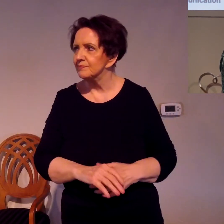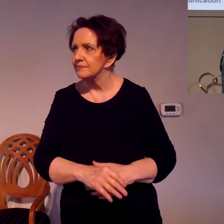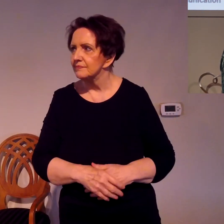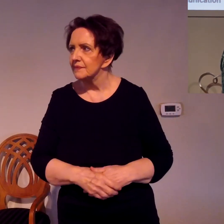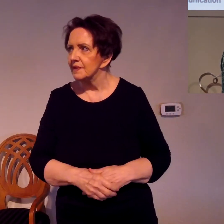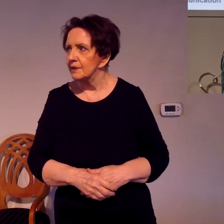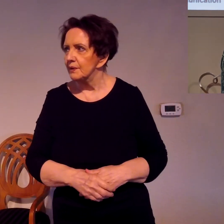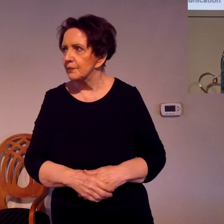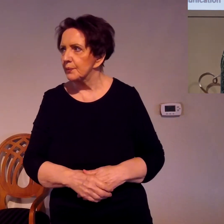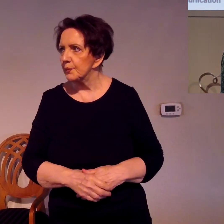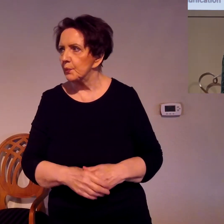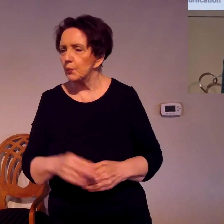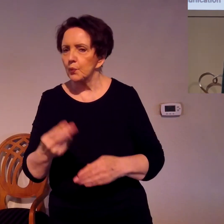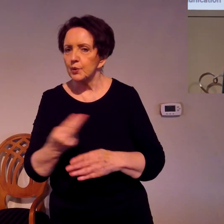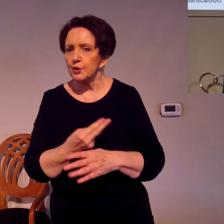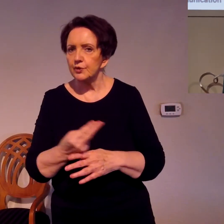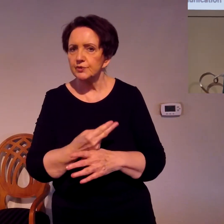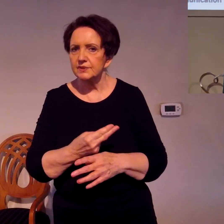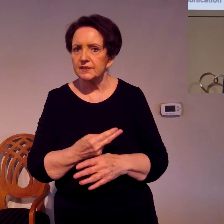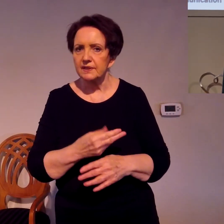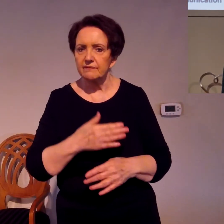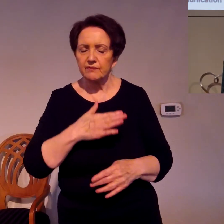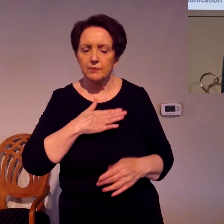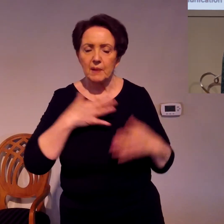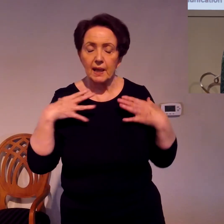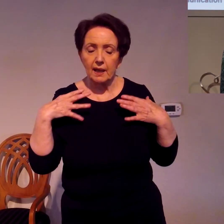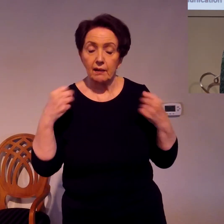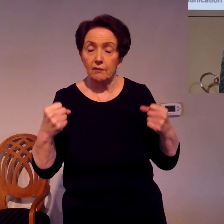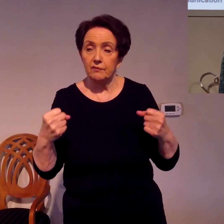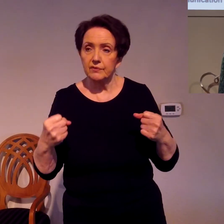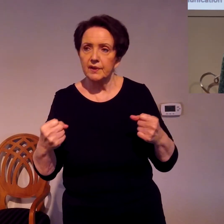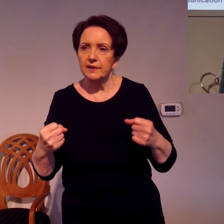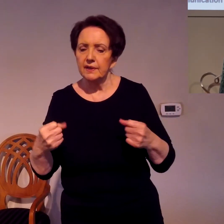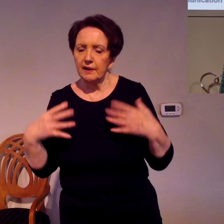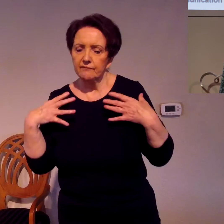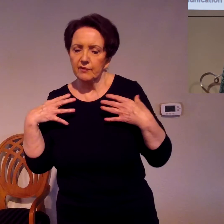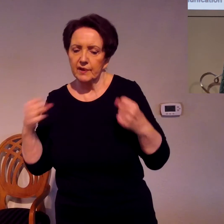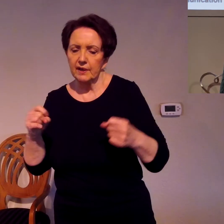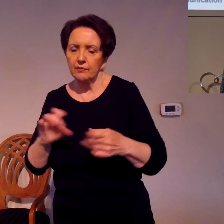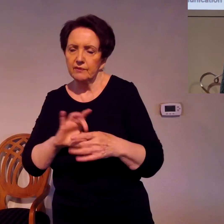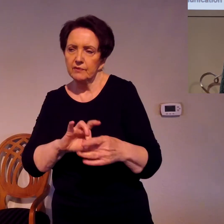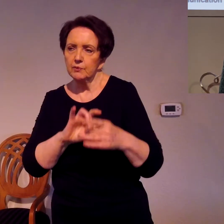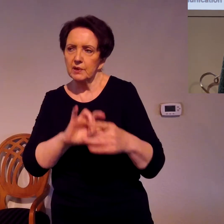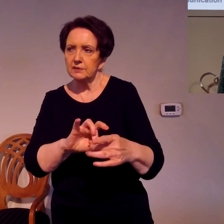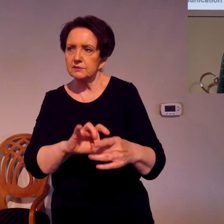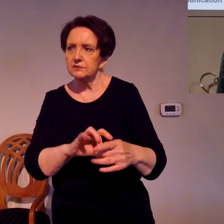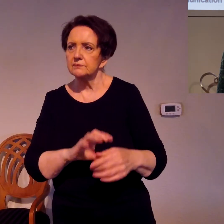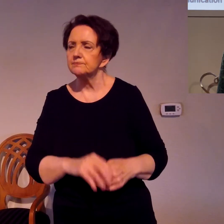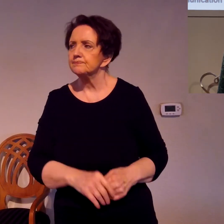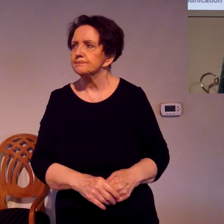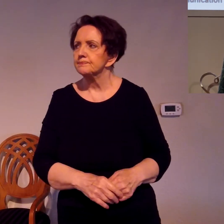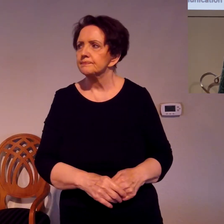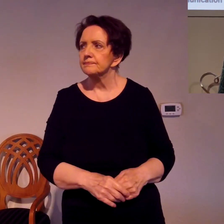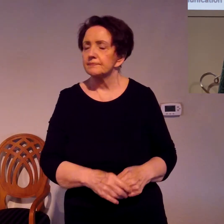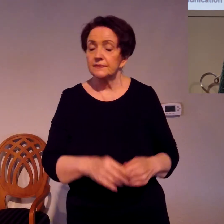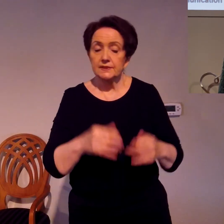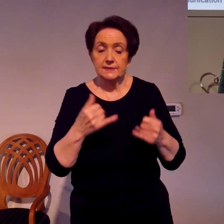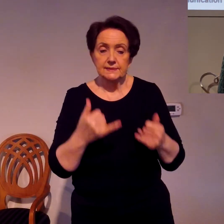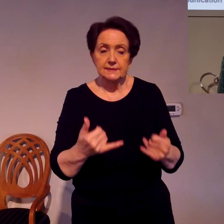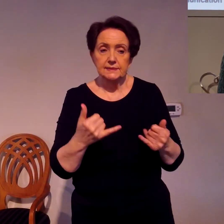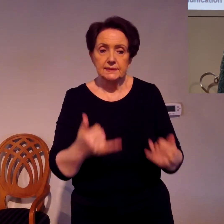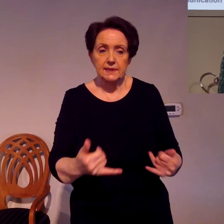We're using it for our own well-being and for the well-being of the relationship. because we are now at